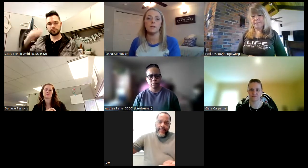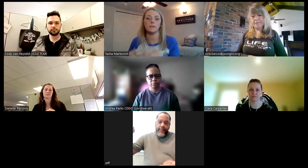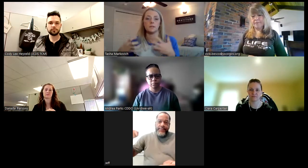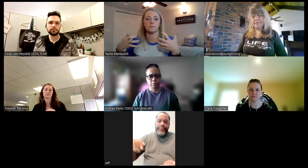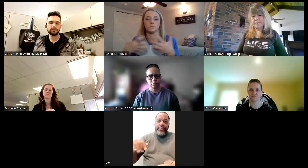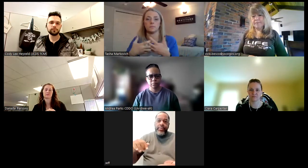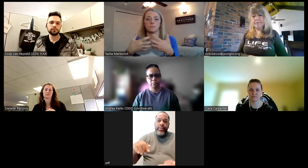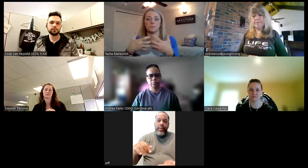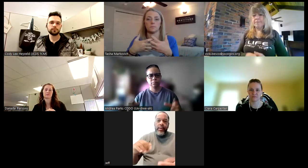Roommate.